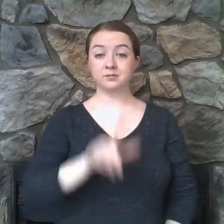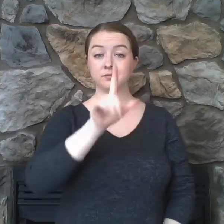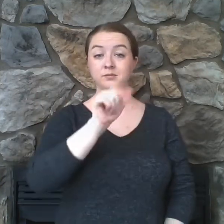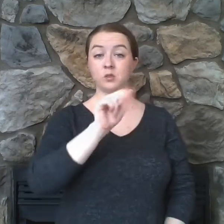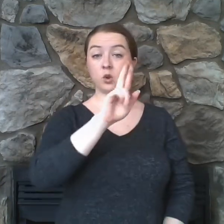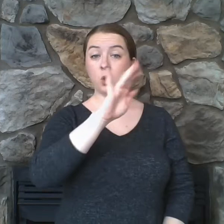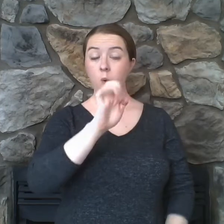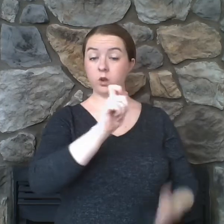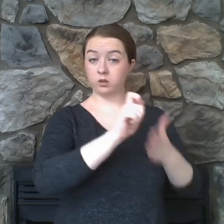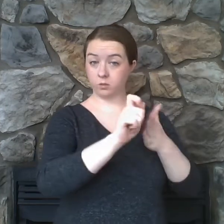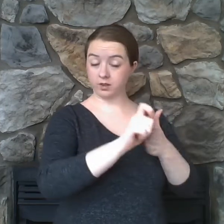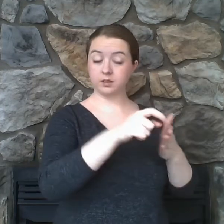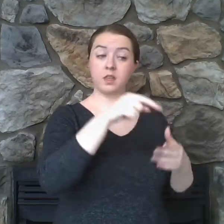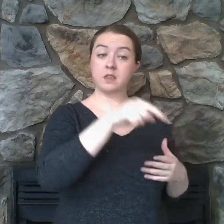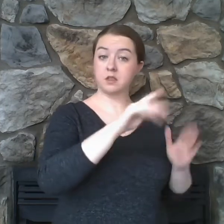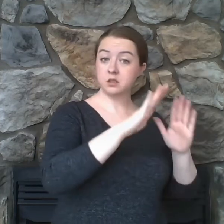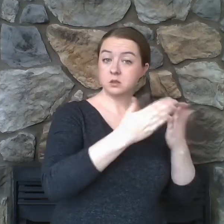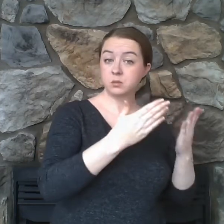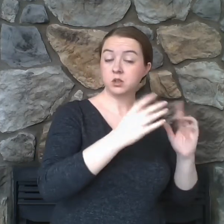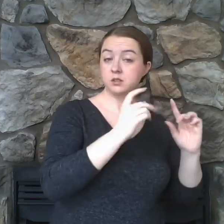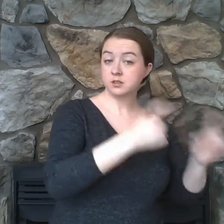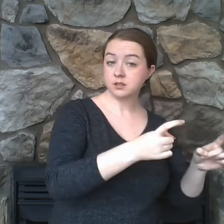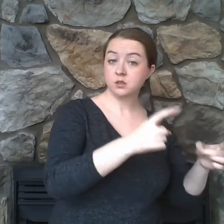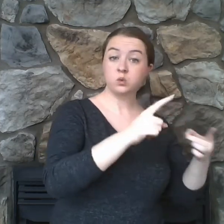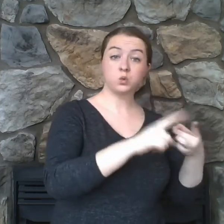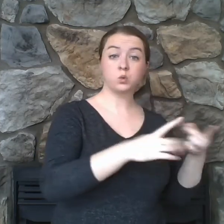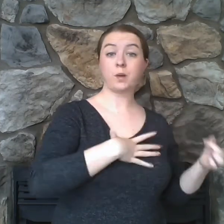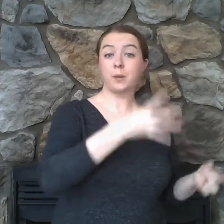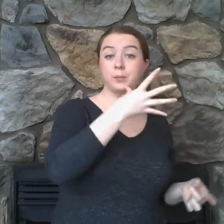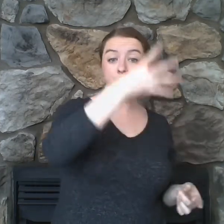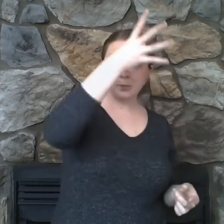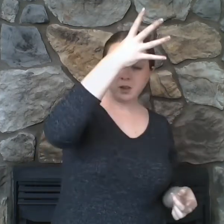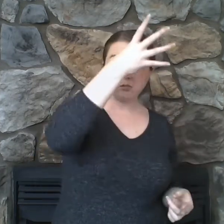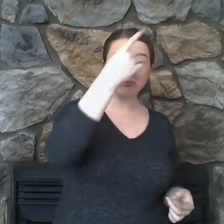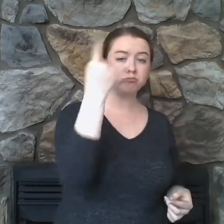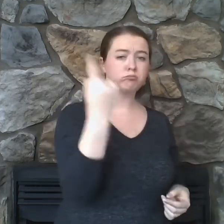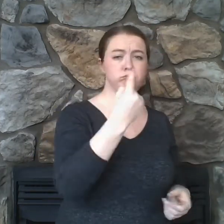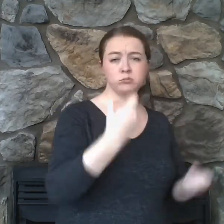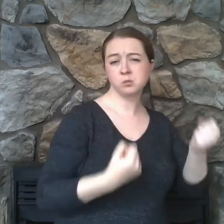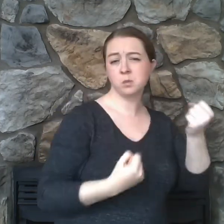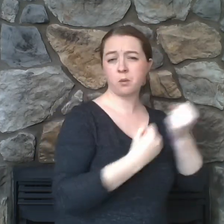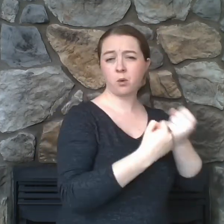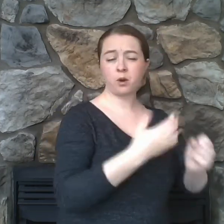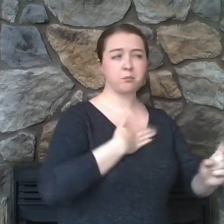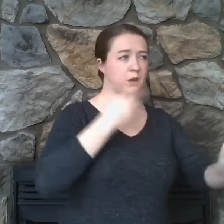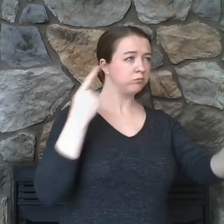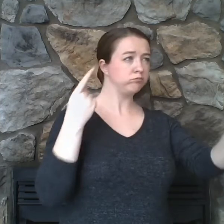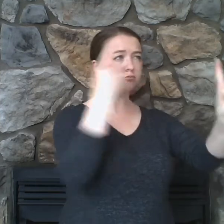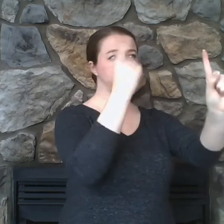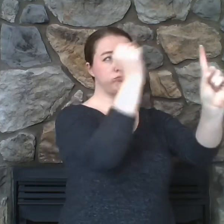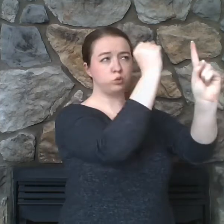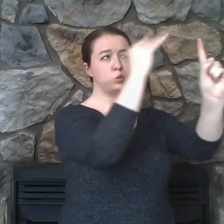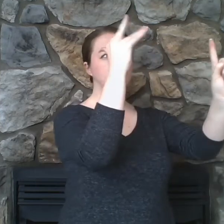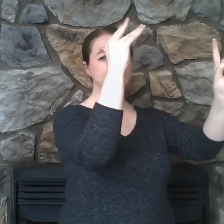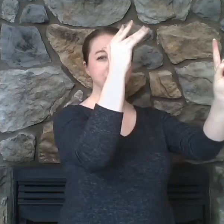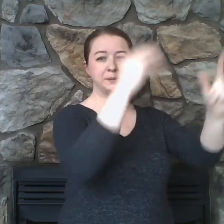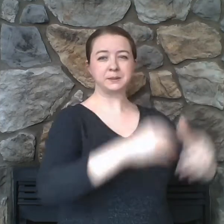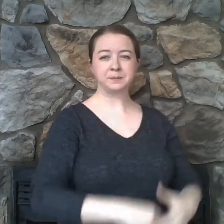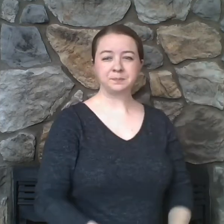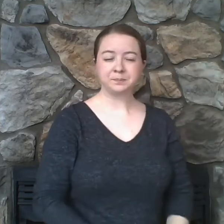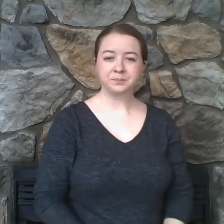Laurie Hernandez writes that this book is to my parents who have always supported my